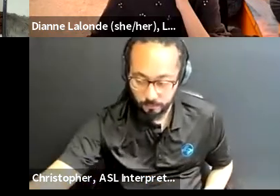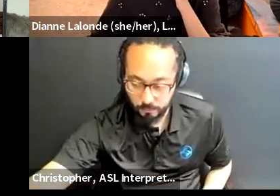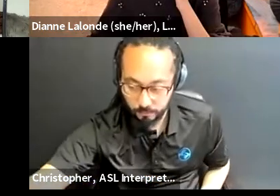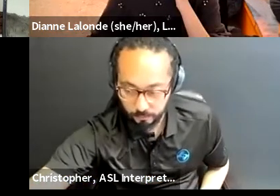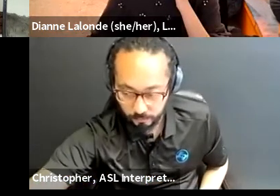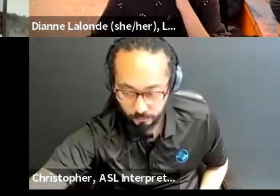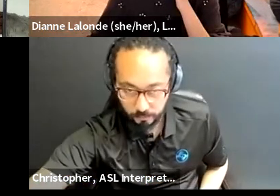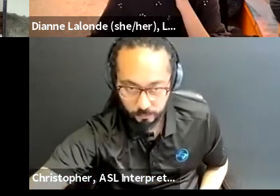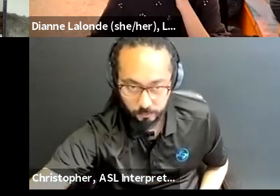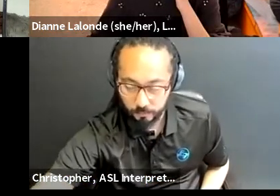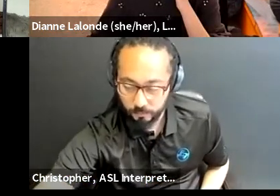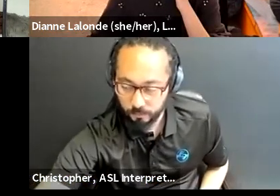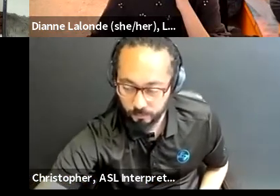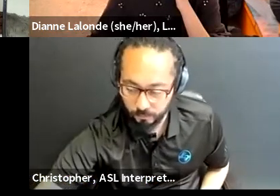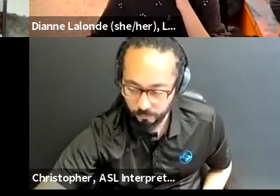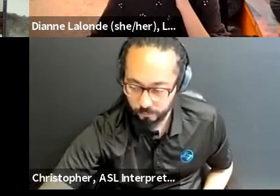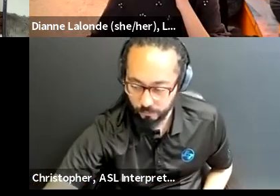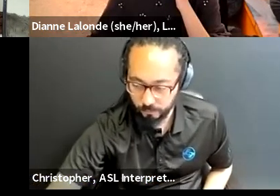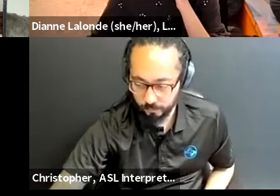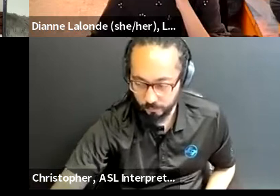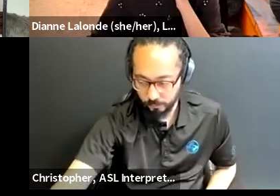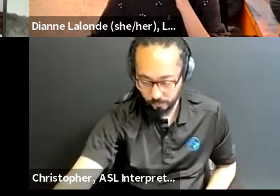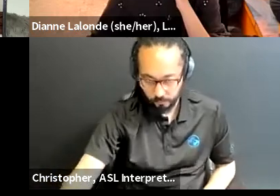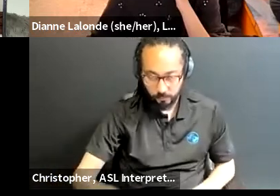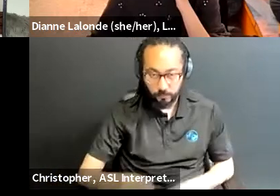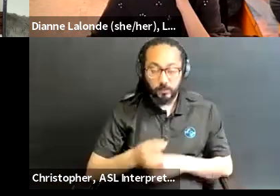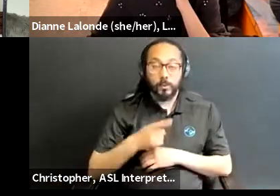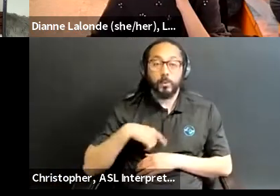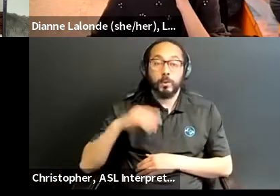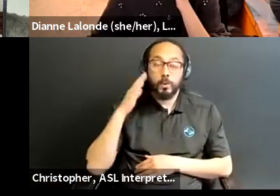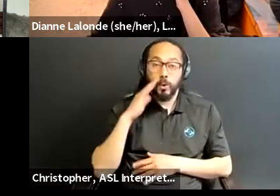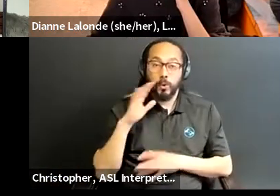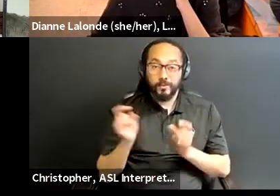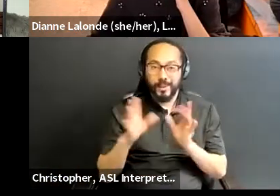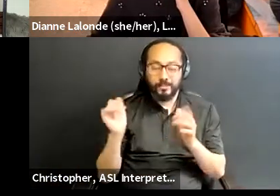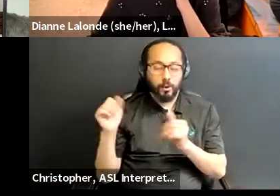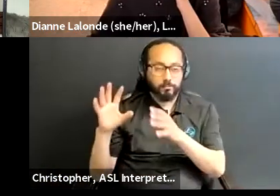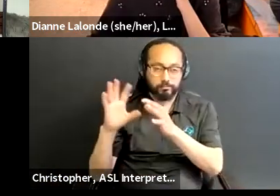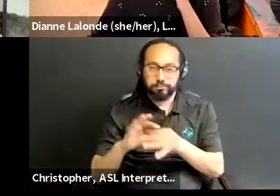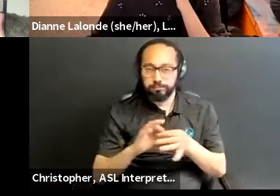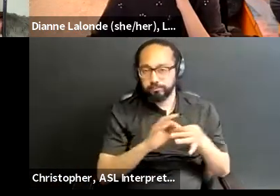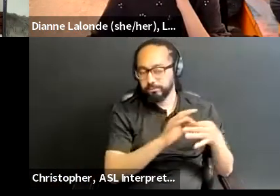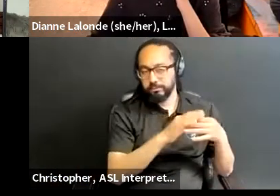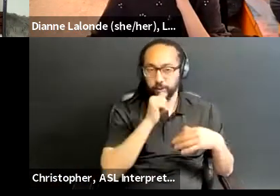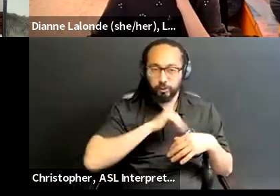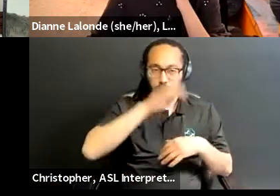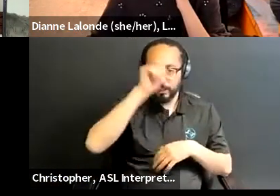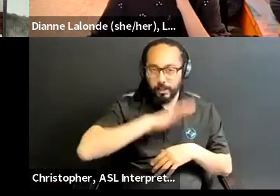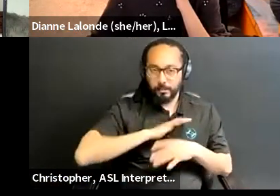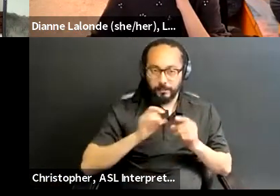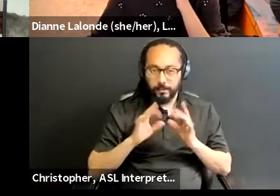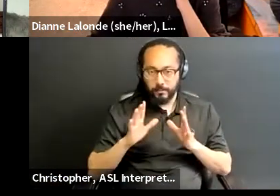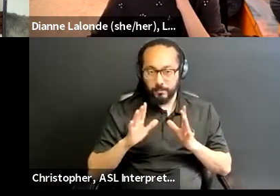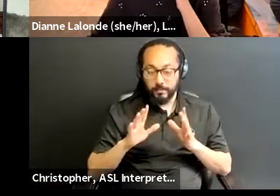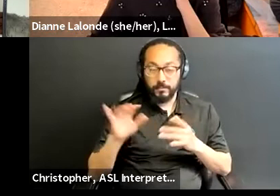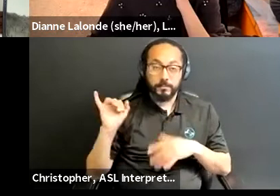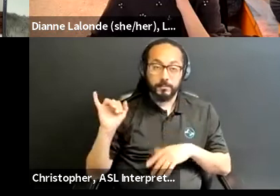ongoing and all interconnected to gender-based violence. So I believe, I don't want to speak out of turn, but that is where the youth were coming